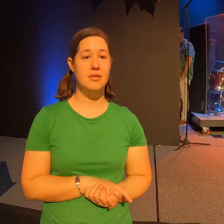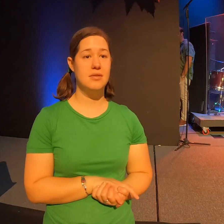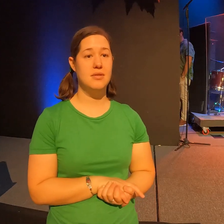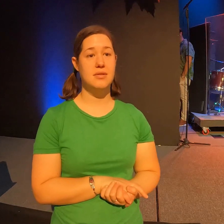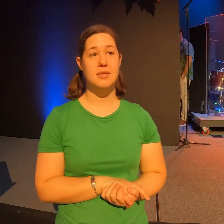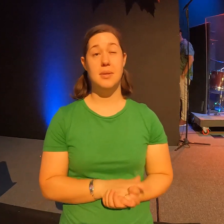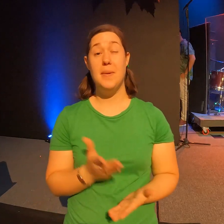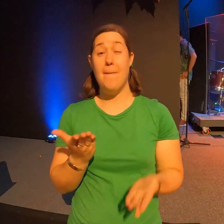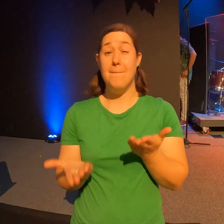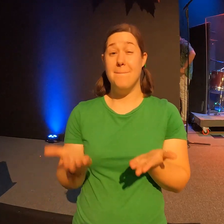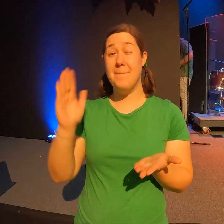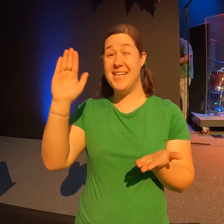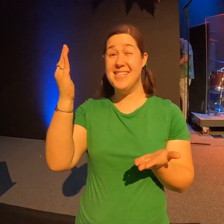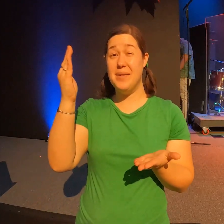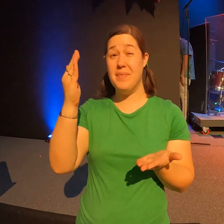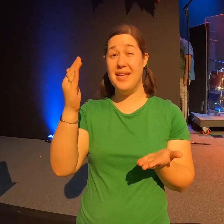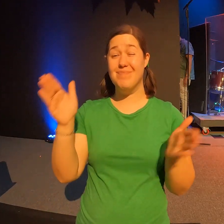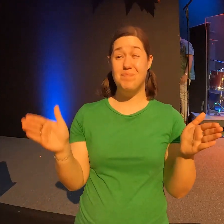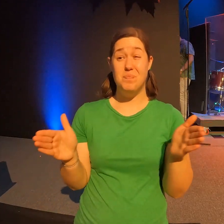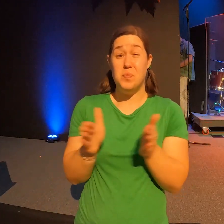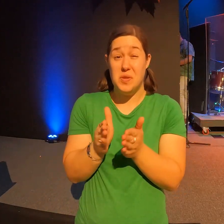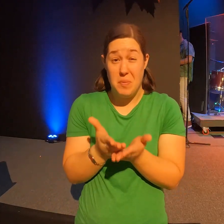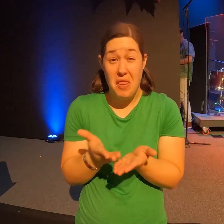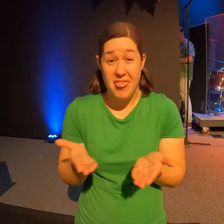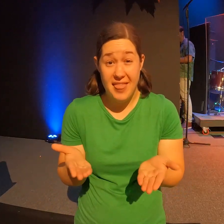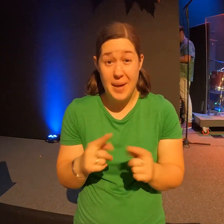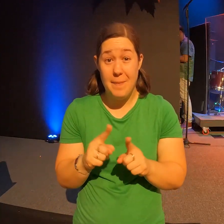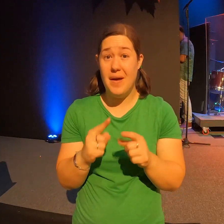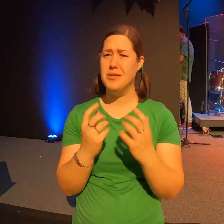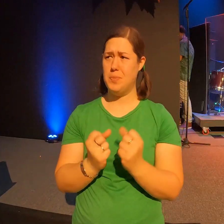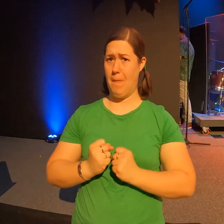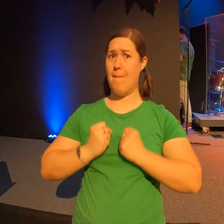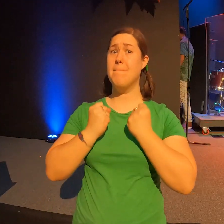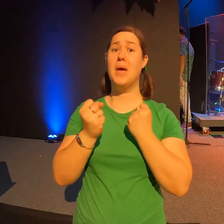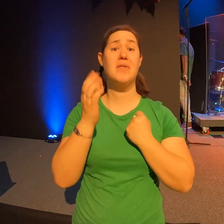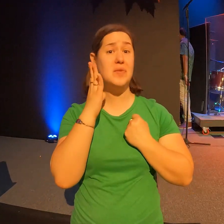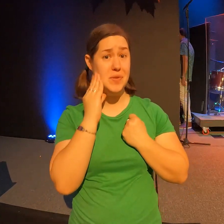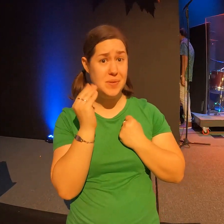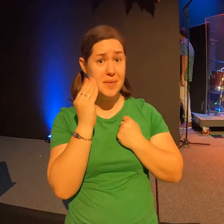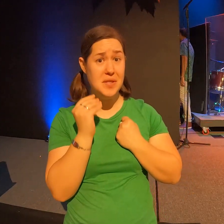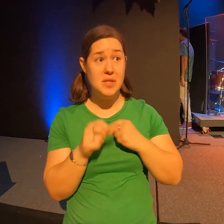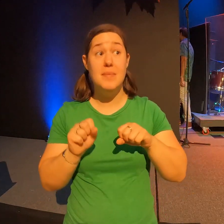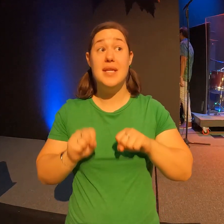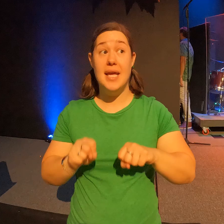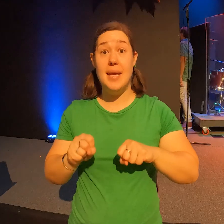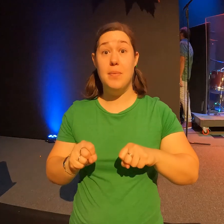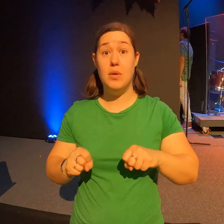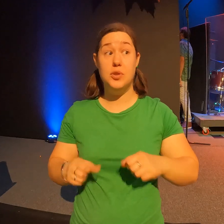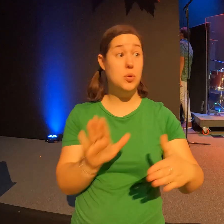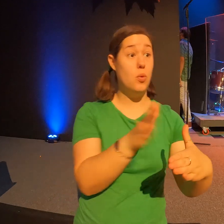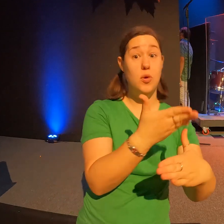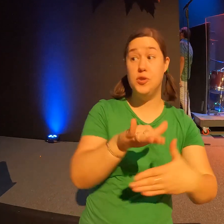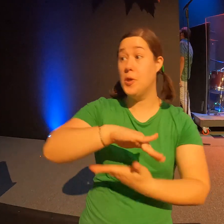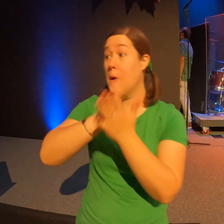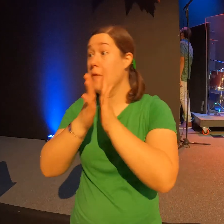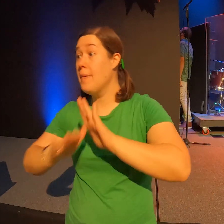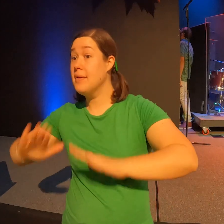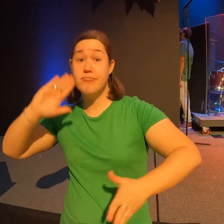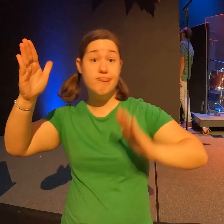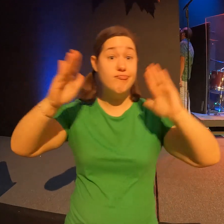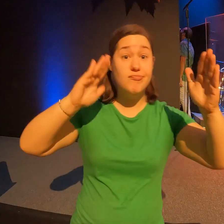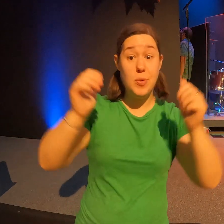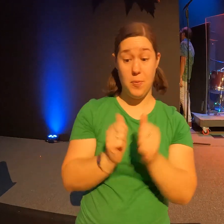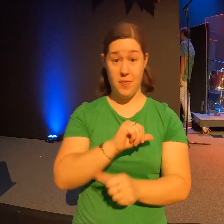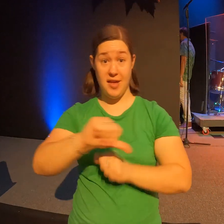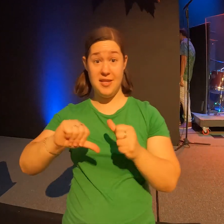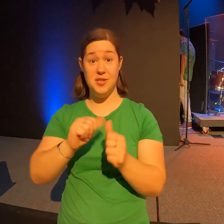It may seem like a small thing, but it is a powerful experience to be able to pass the peace to one another, just in the